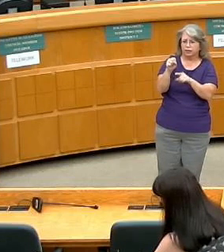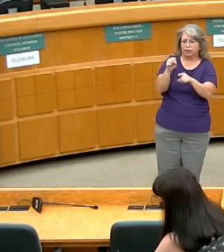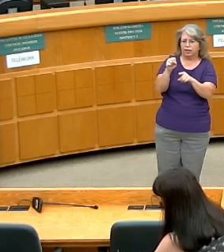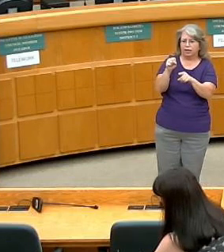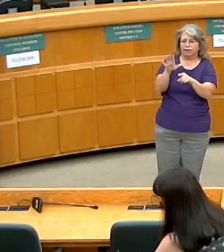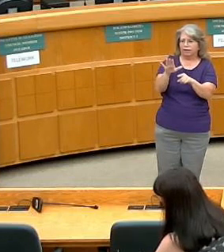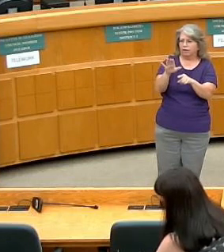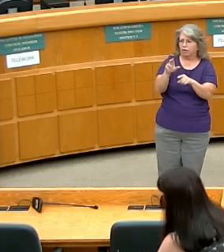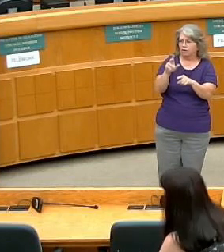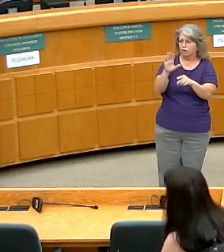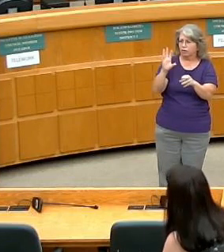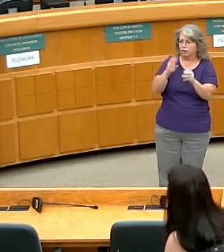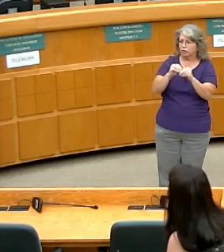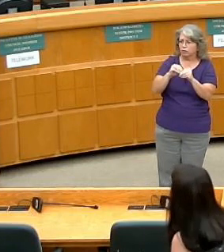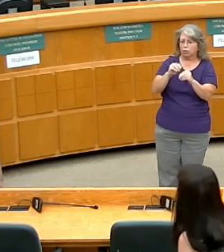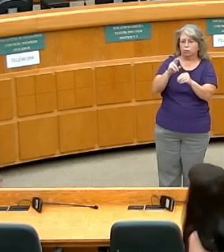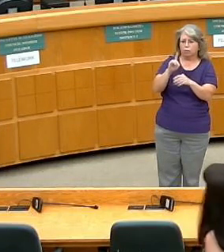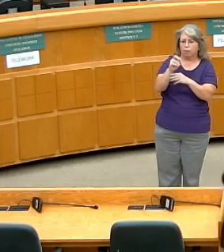cluster?